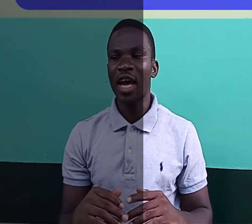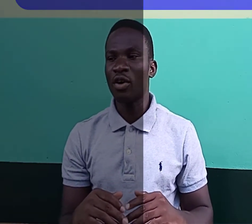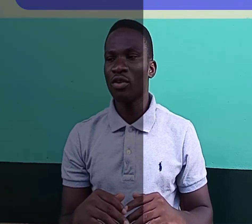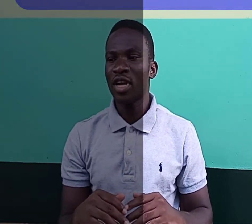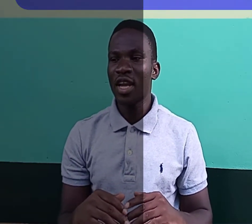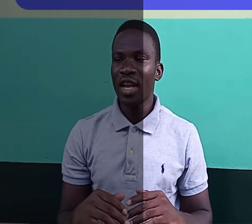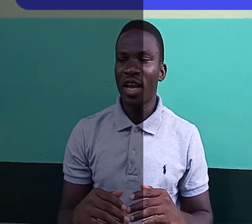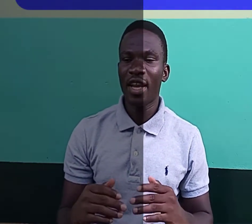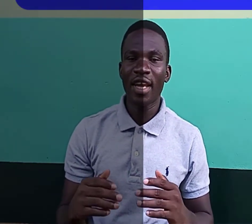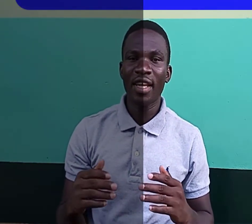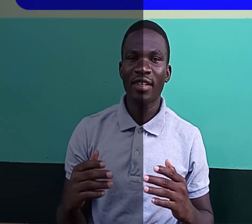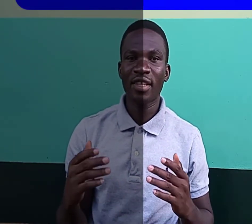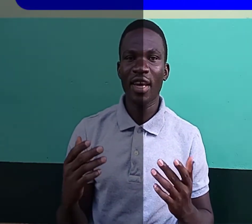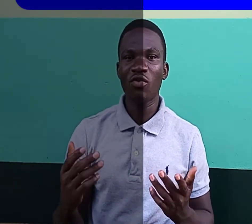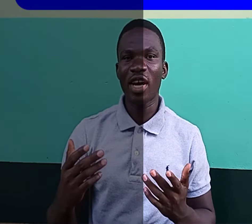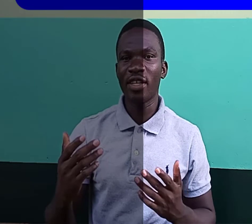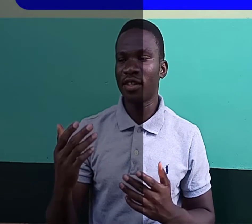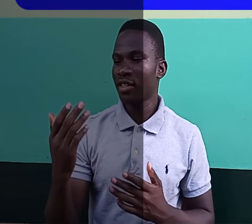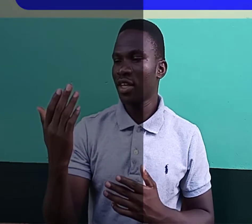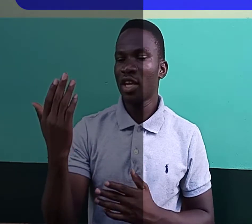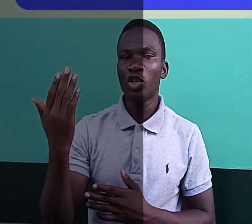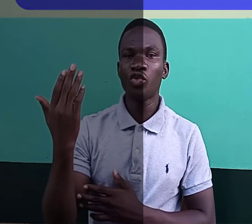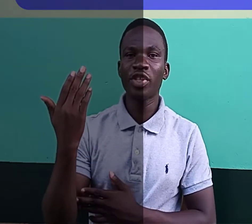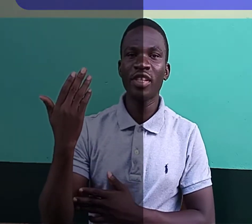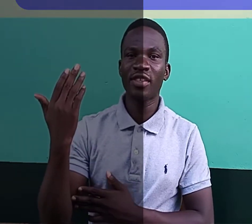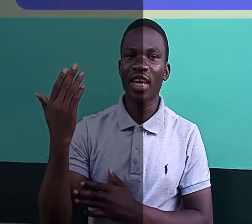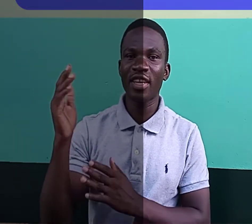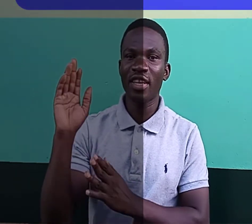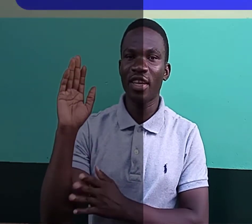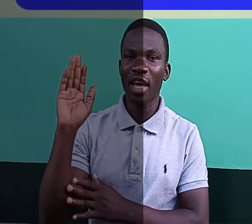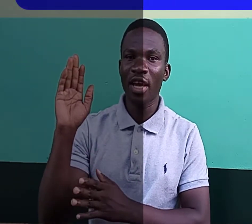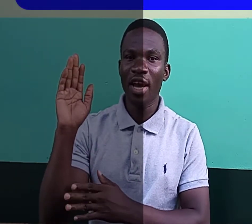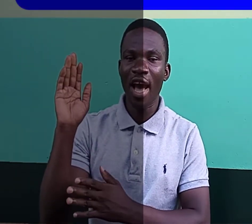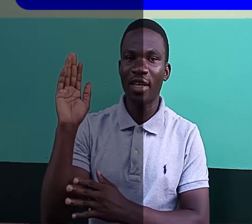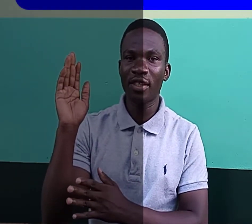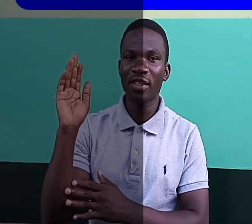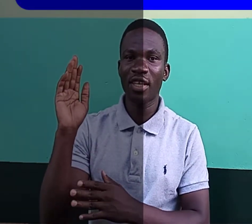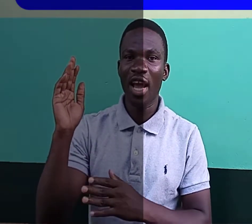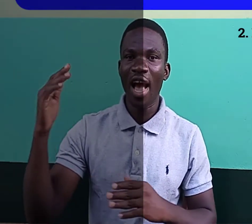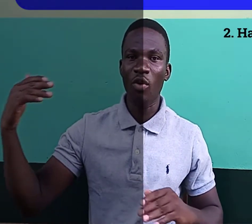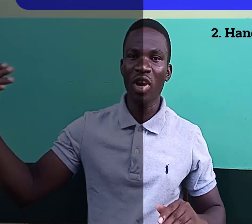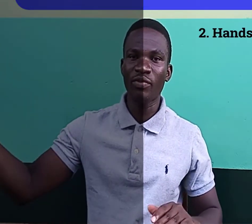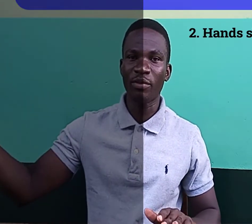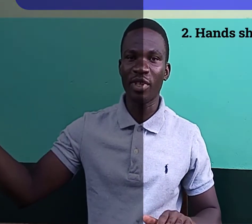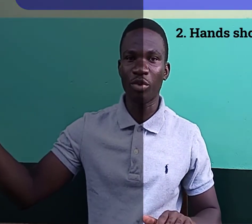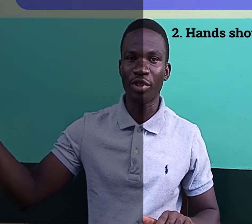Now, the second one is, you shouldn't send the hand away from the body.